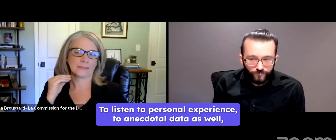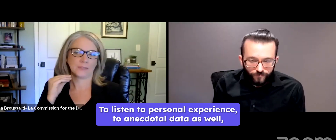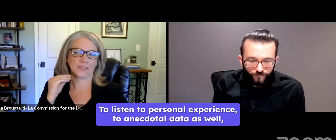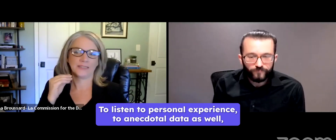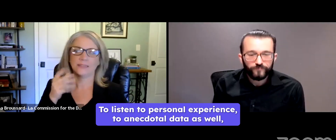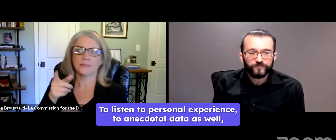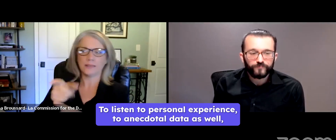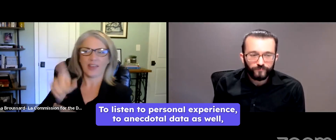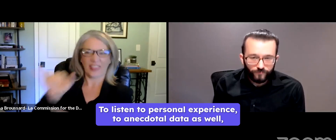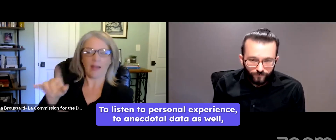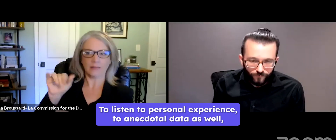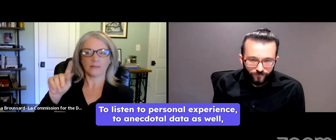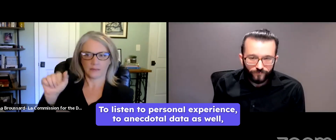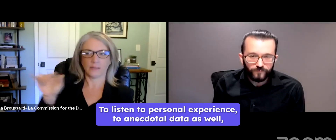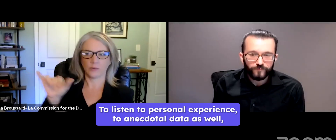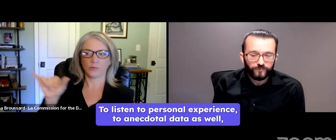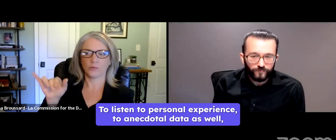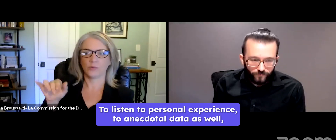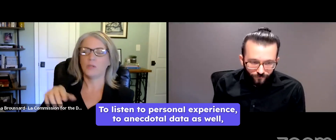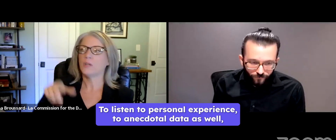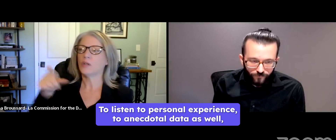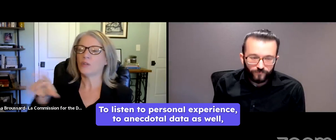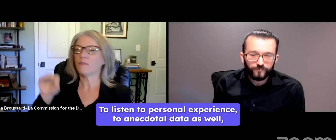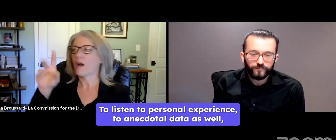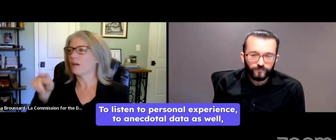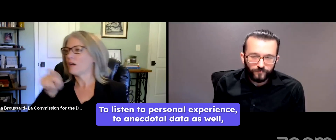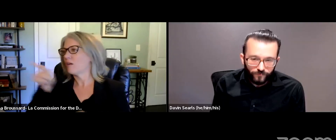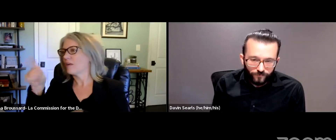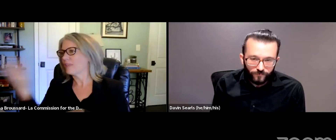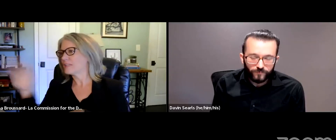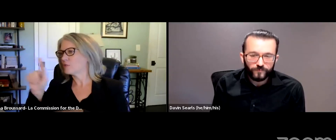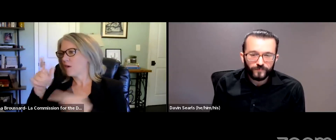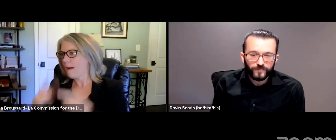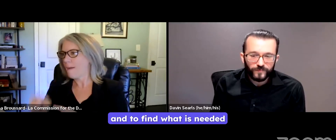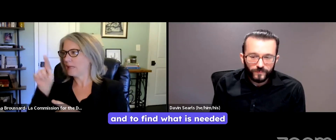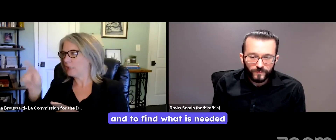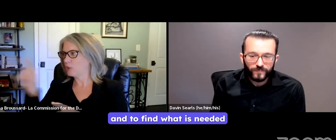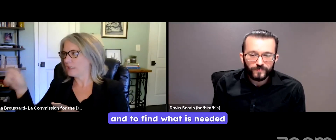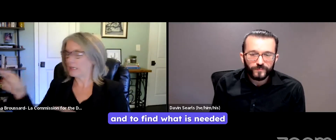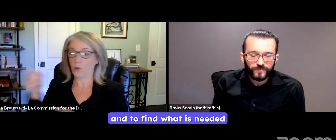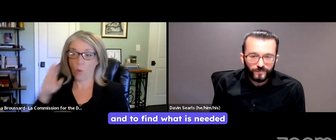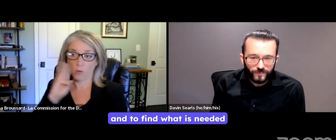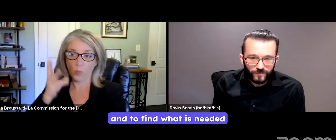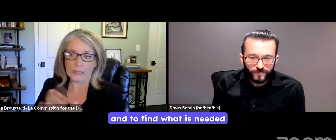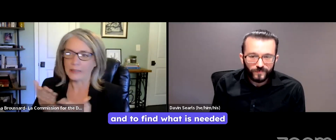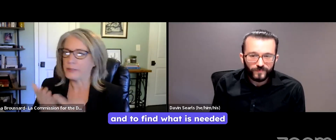to personal experience, to anecdotal data as well, and to find what